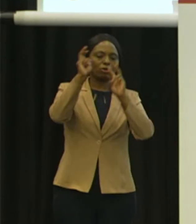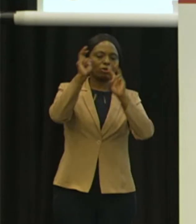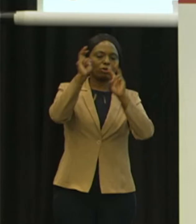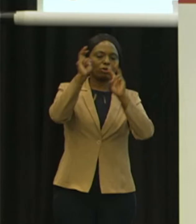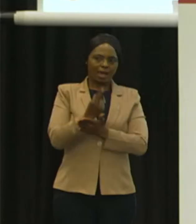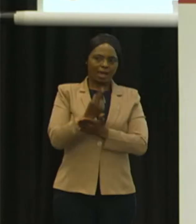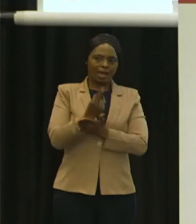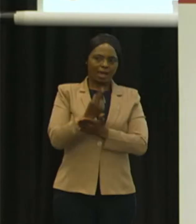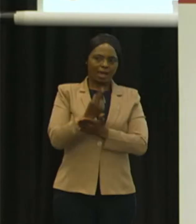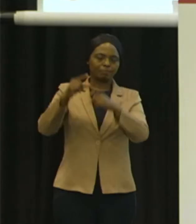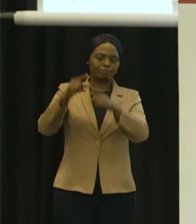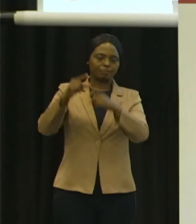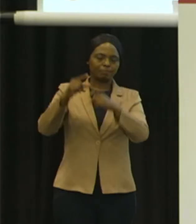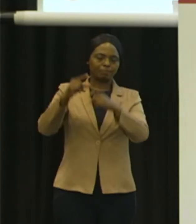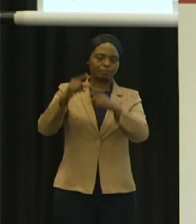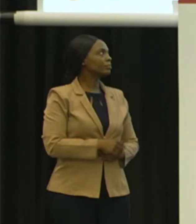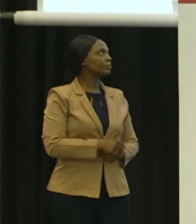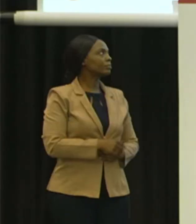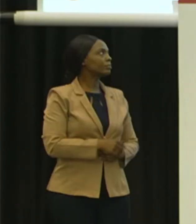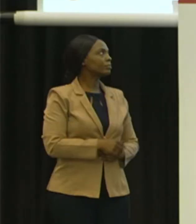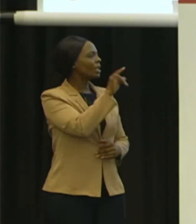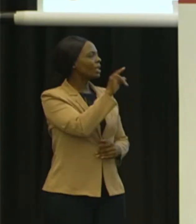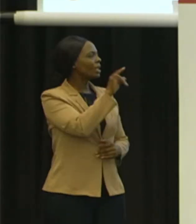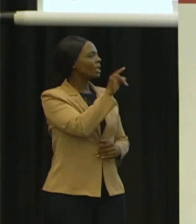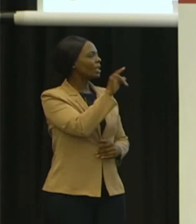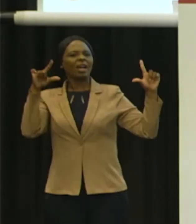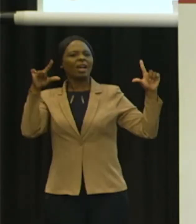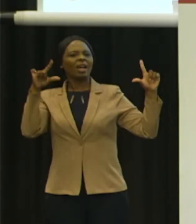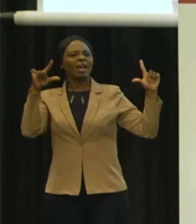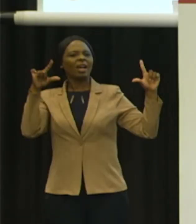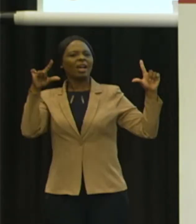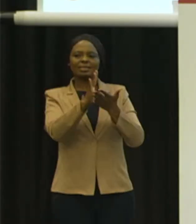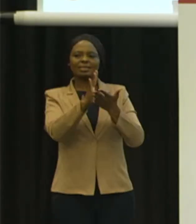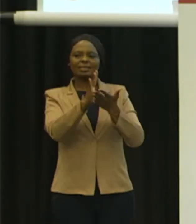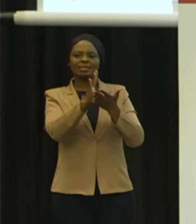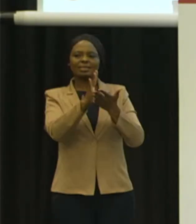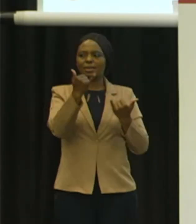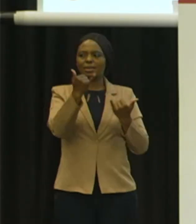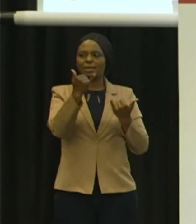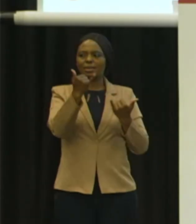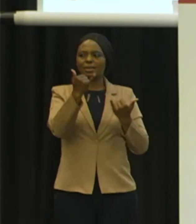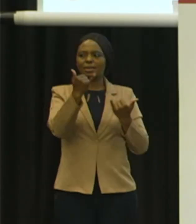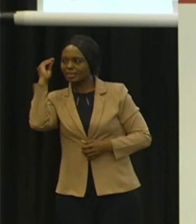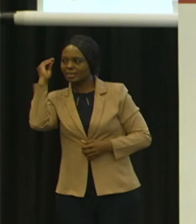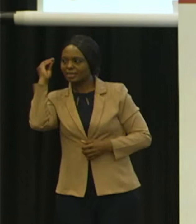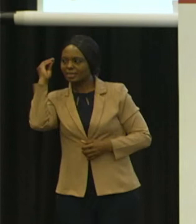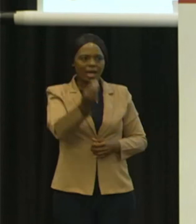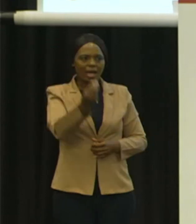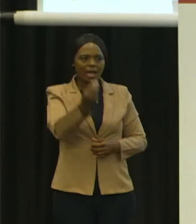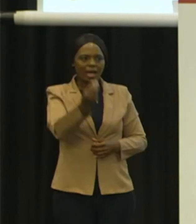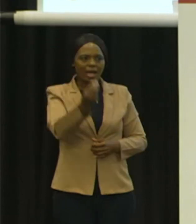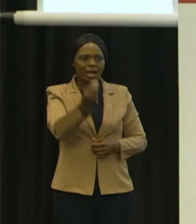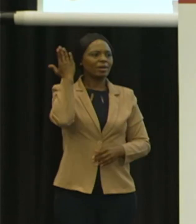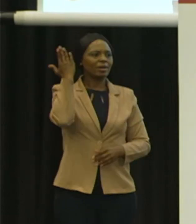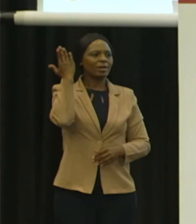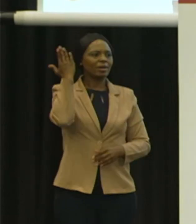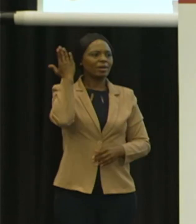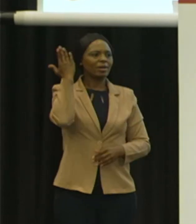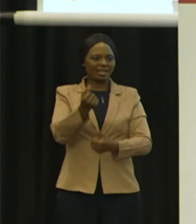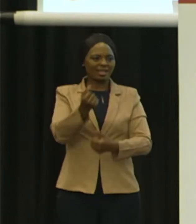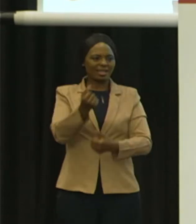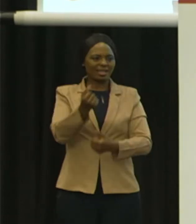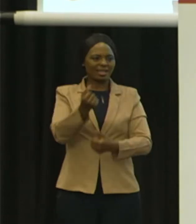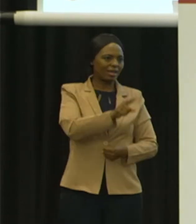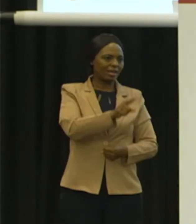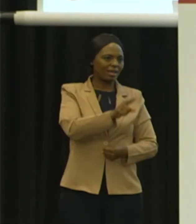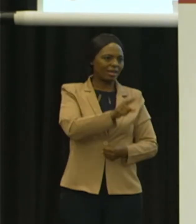clear they projected some of the data that they have from the previous financial year. Their